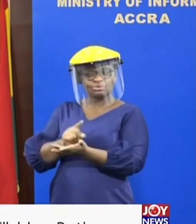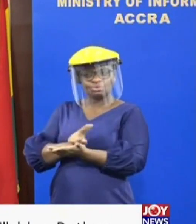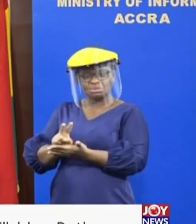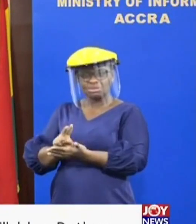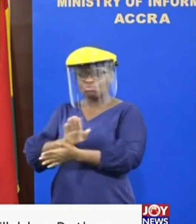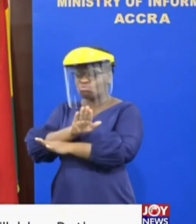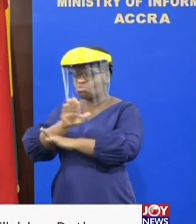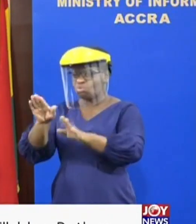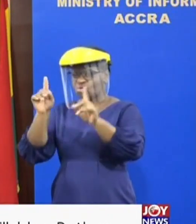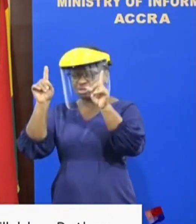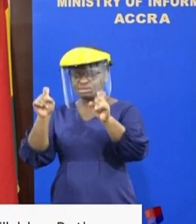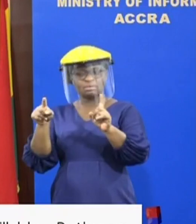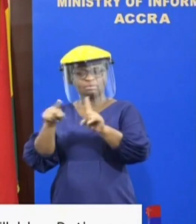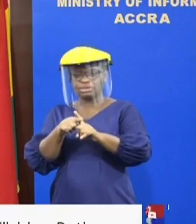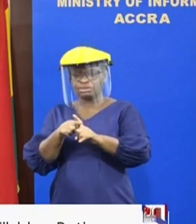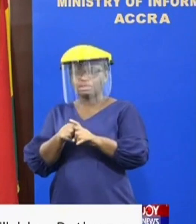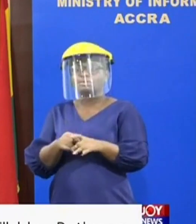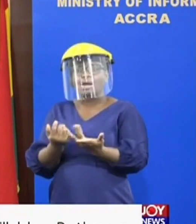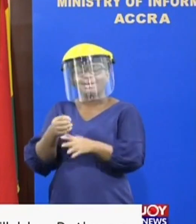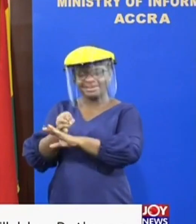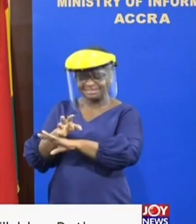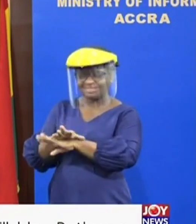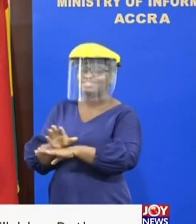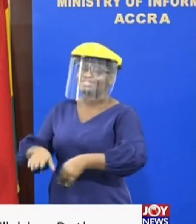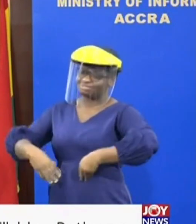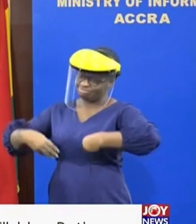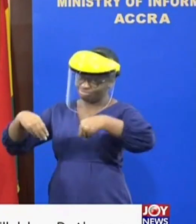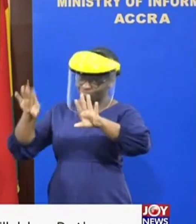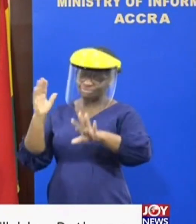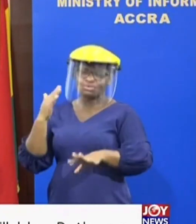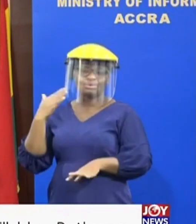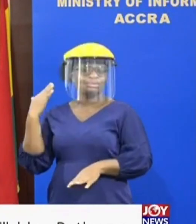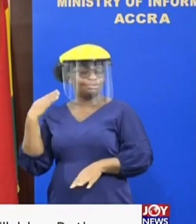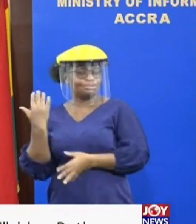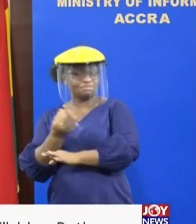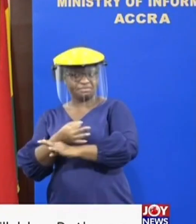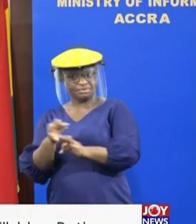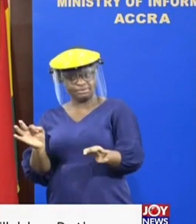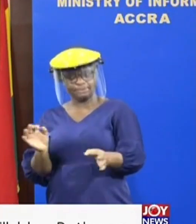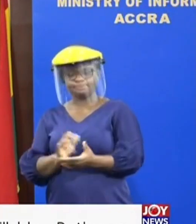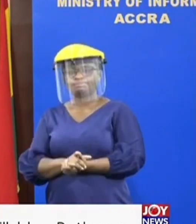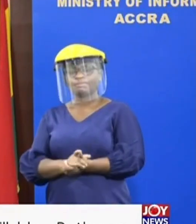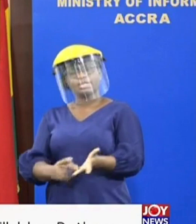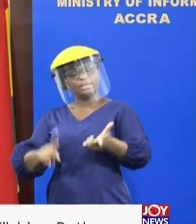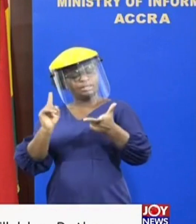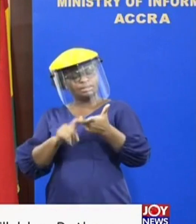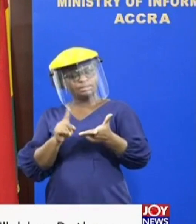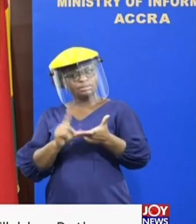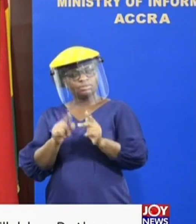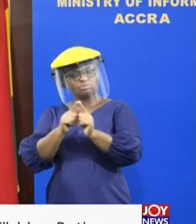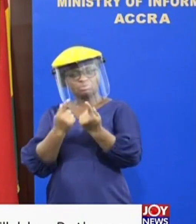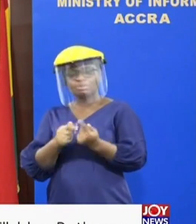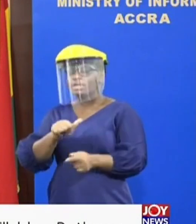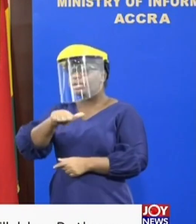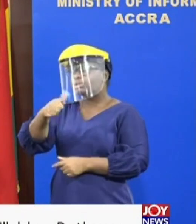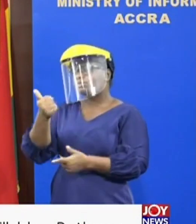no case, they can also advise that they can also vacate and go home. The third group will be any